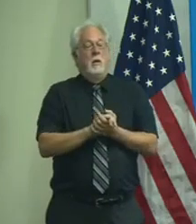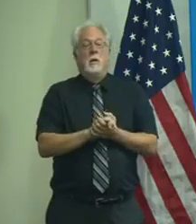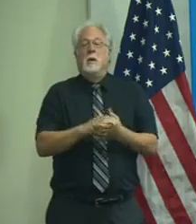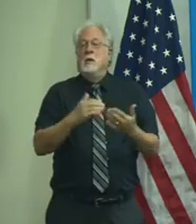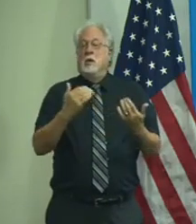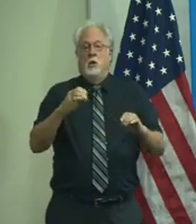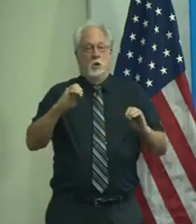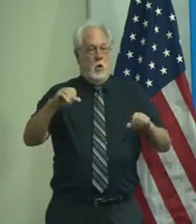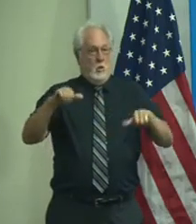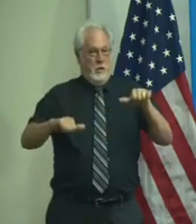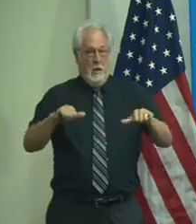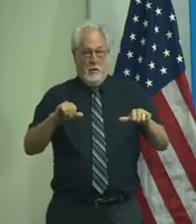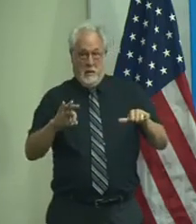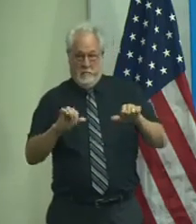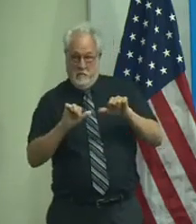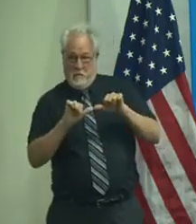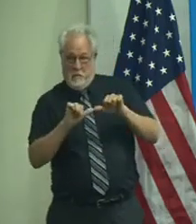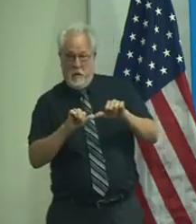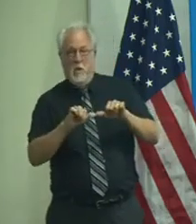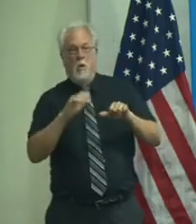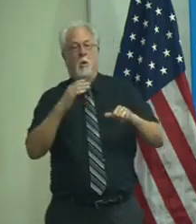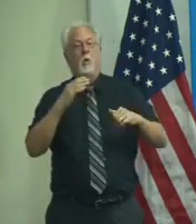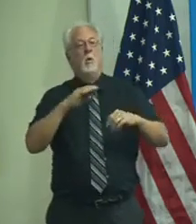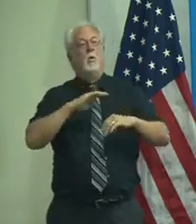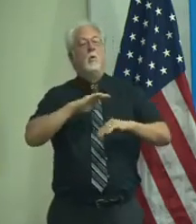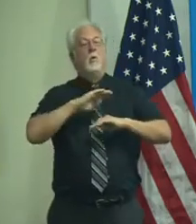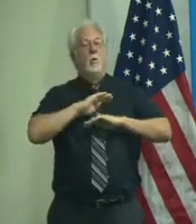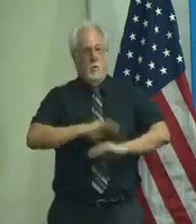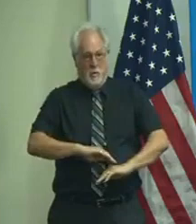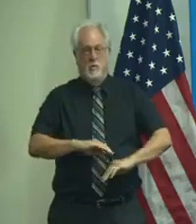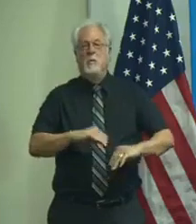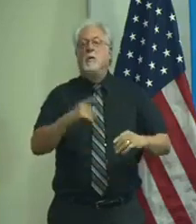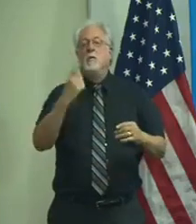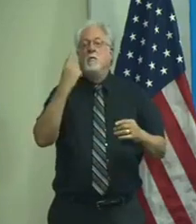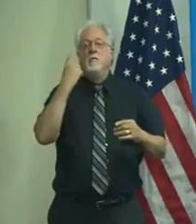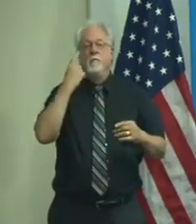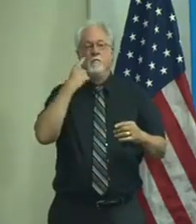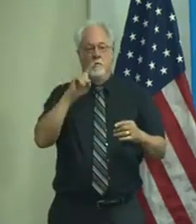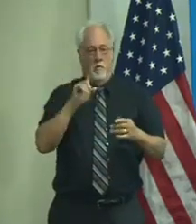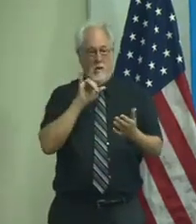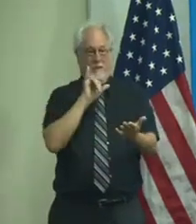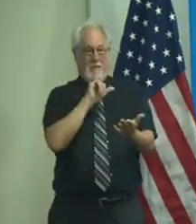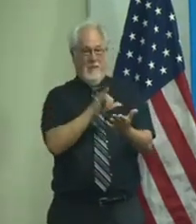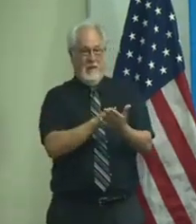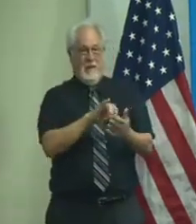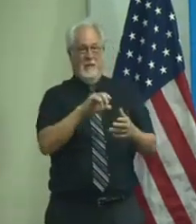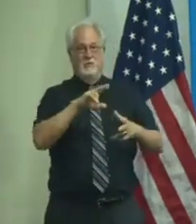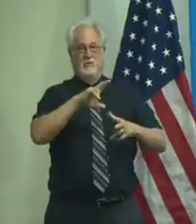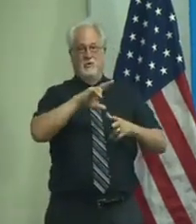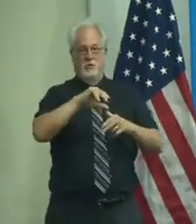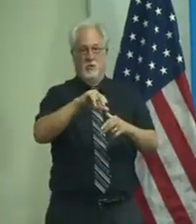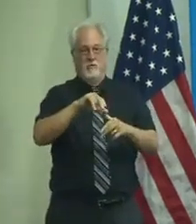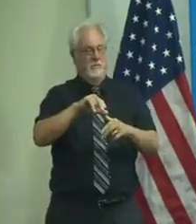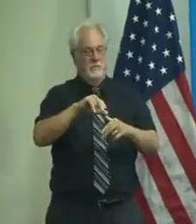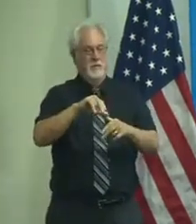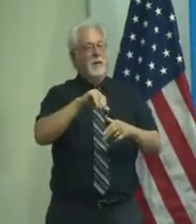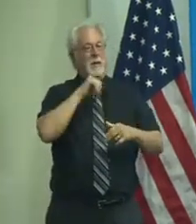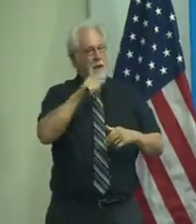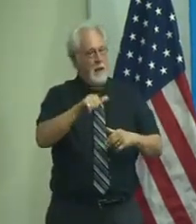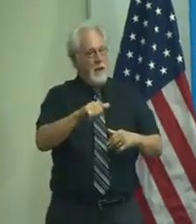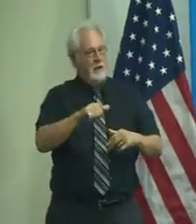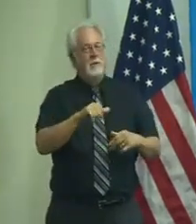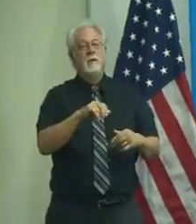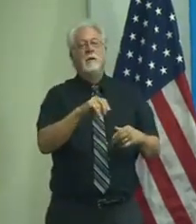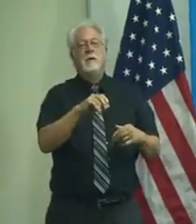now, if that holds up, we're going to catch a big break in terms of that storm not being a hurricane.